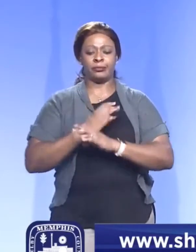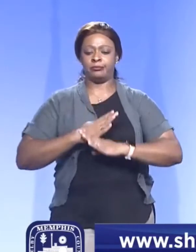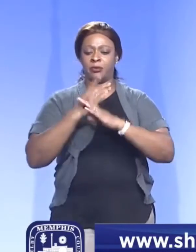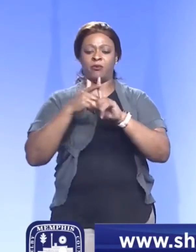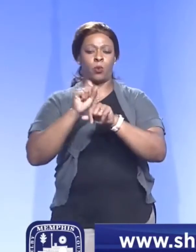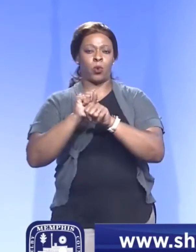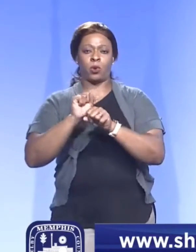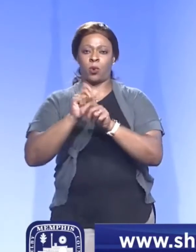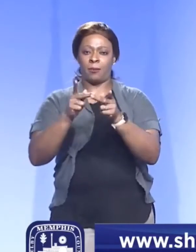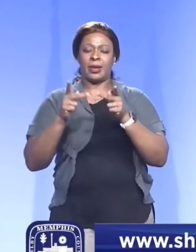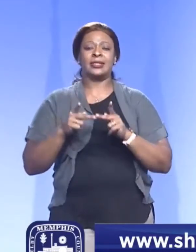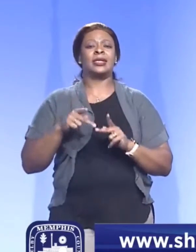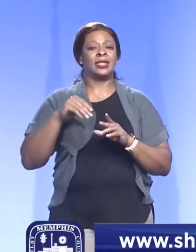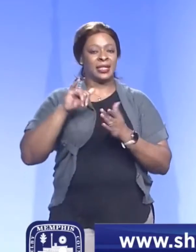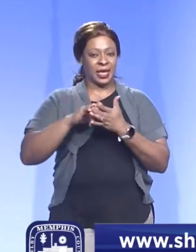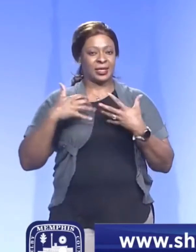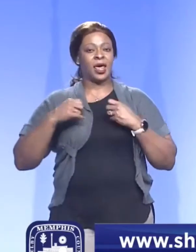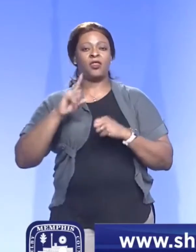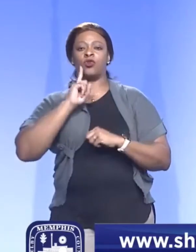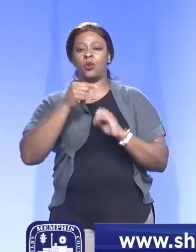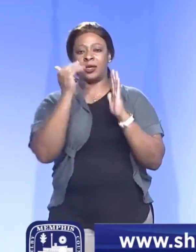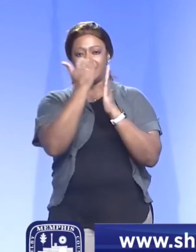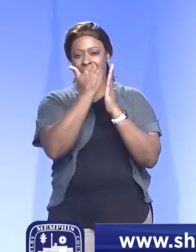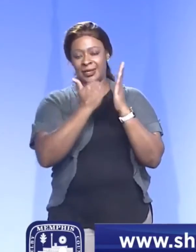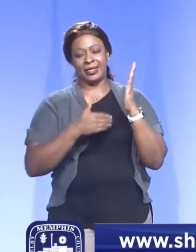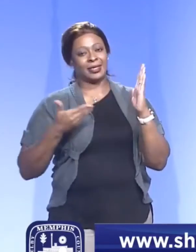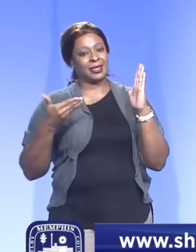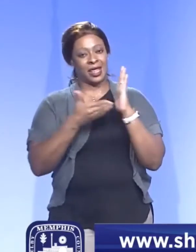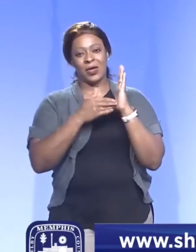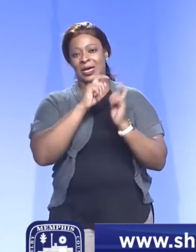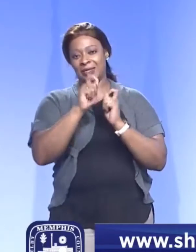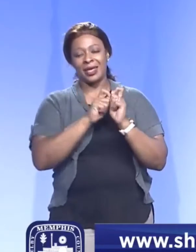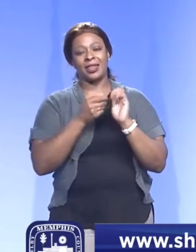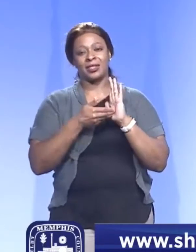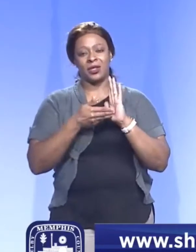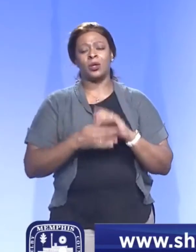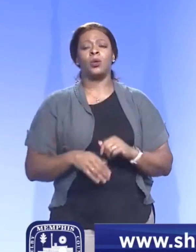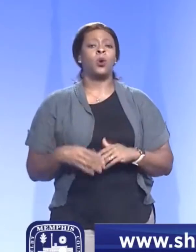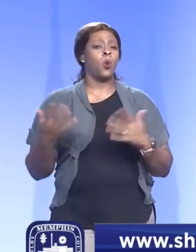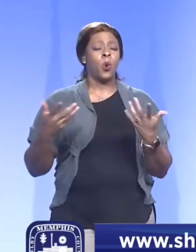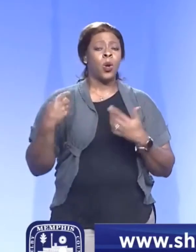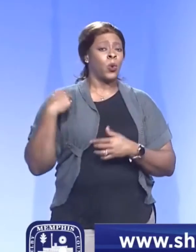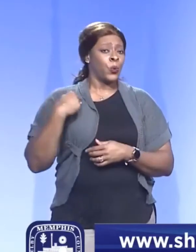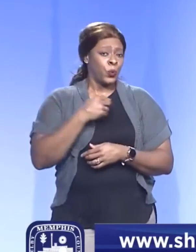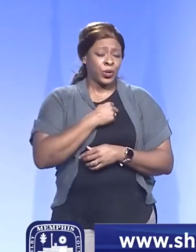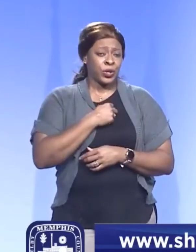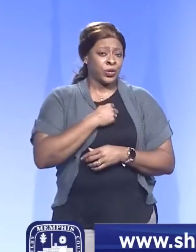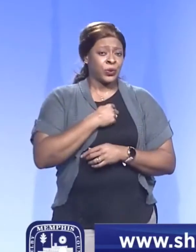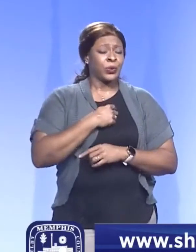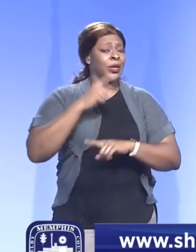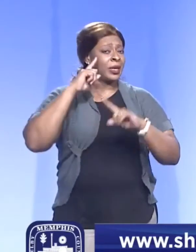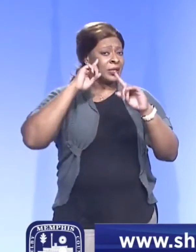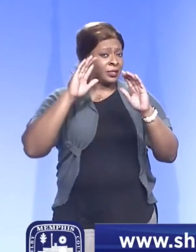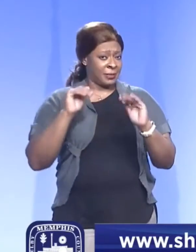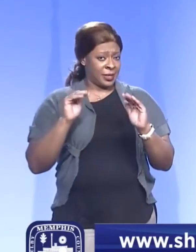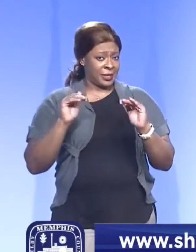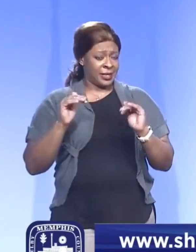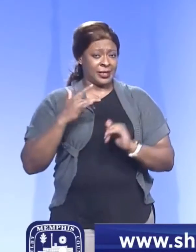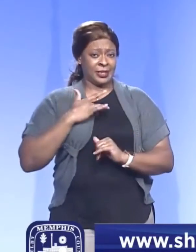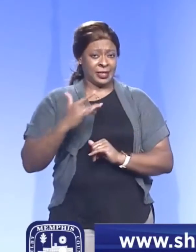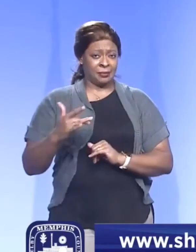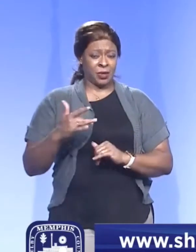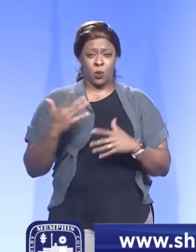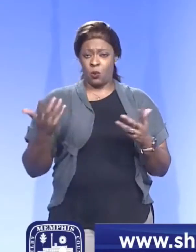workplace. That's within the health directive, spells that out. What we are expecting, and typically